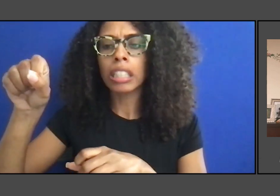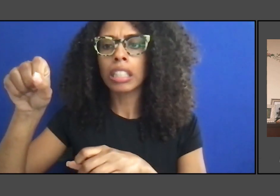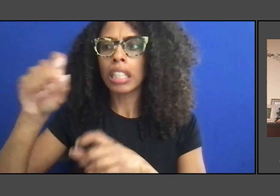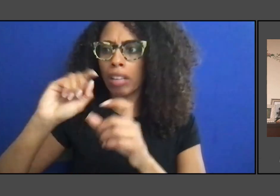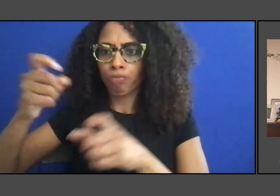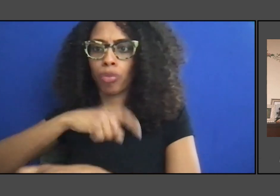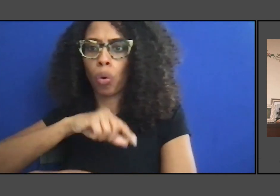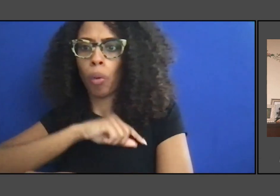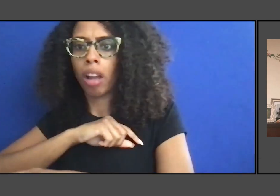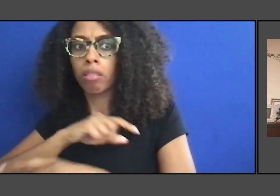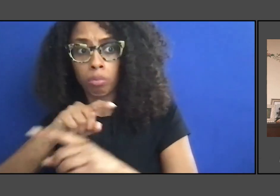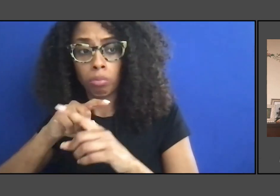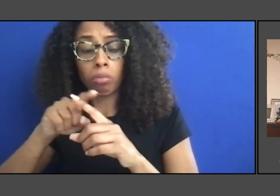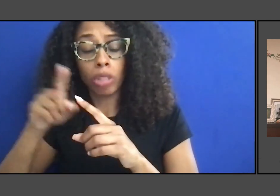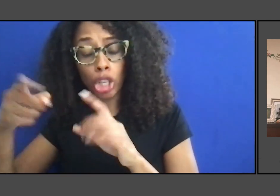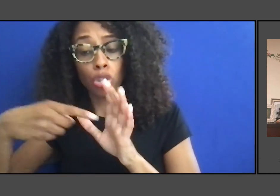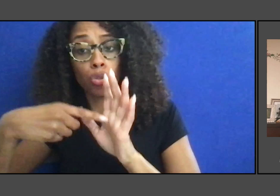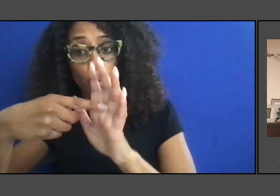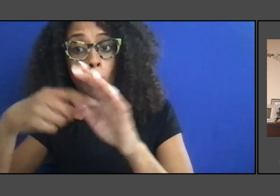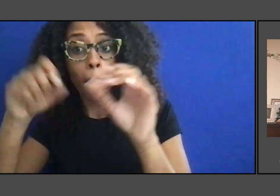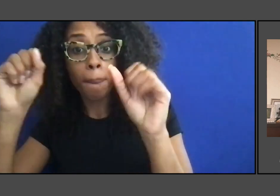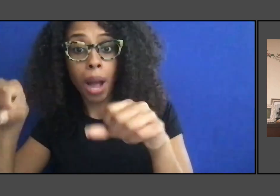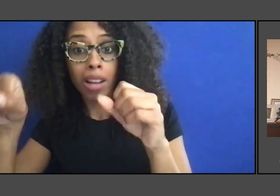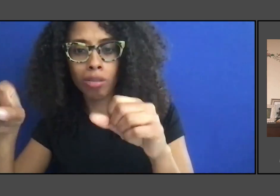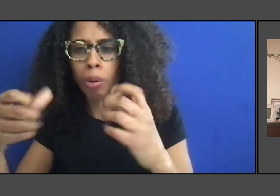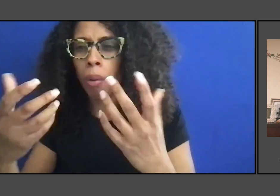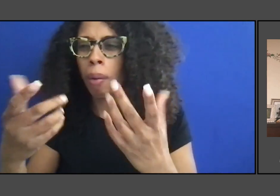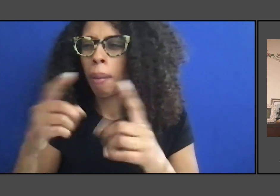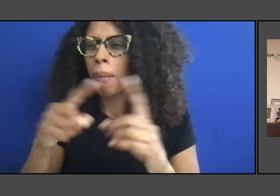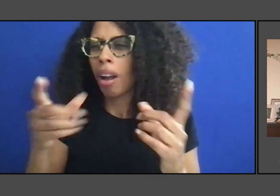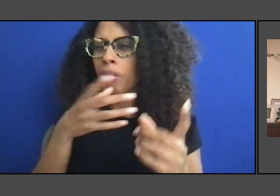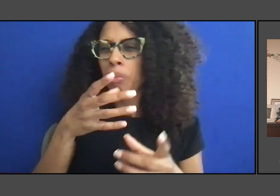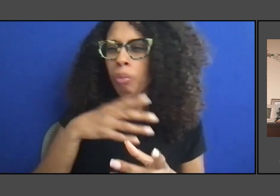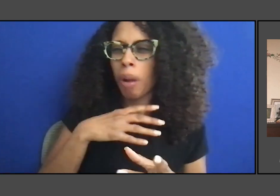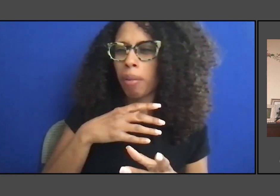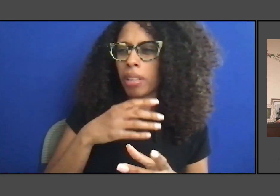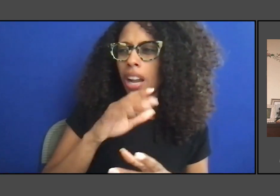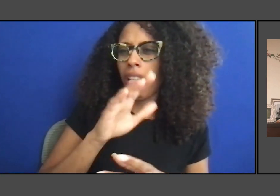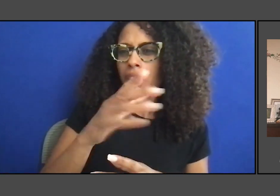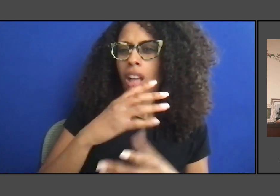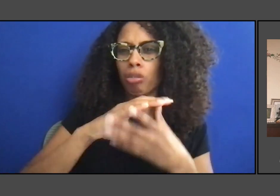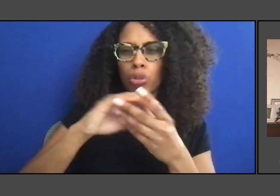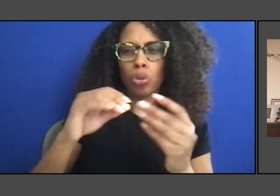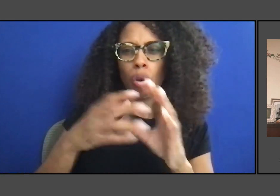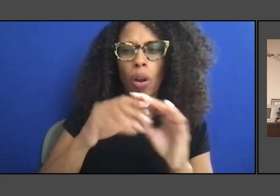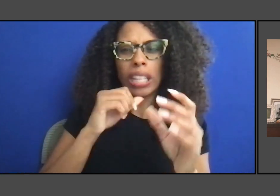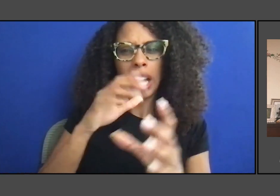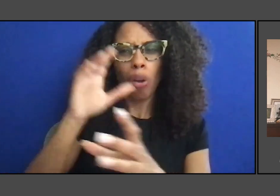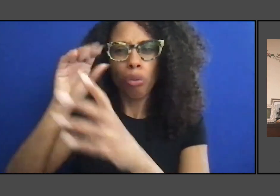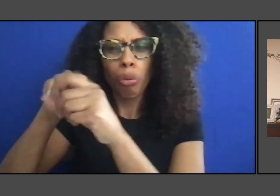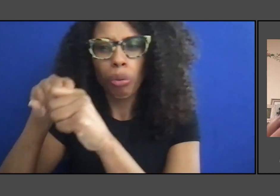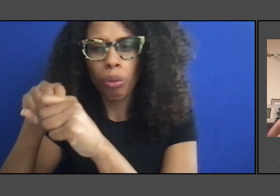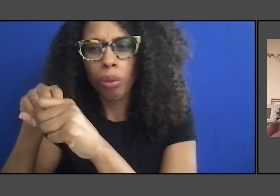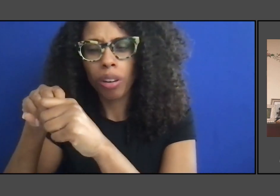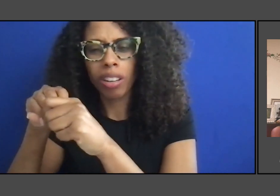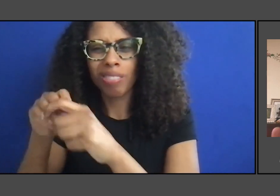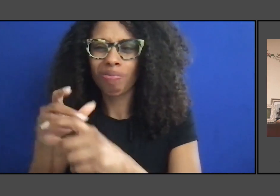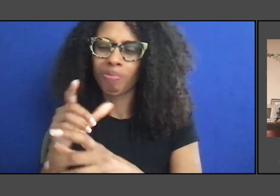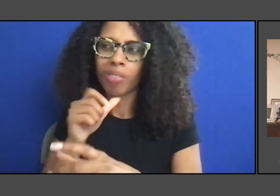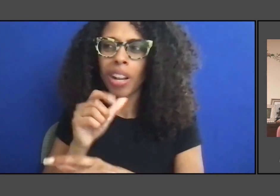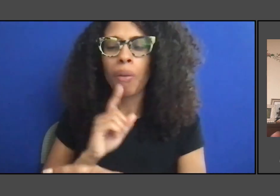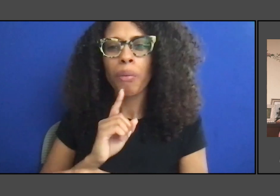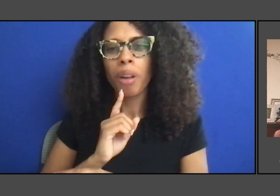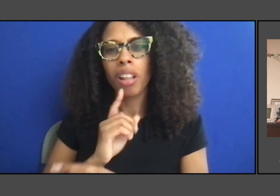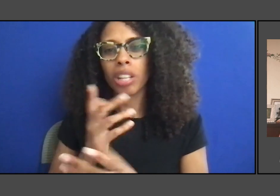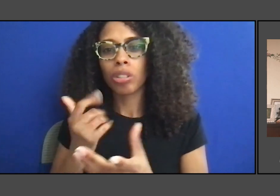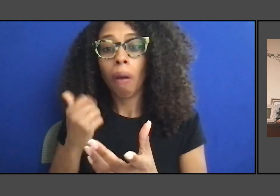I mean, women's voices were not really in the picture, so we speak about because I think we're seeing the